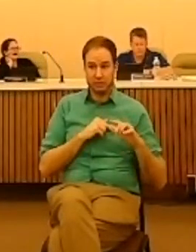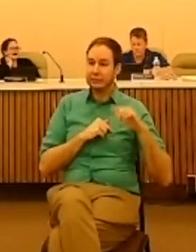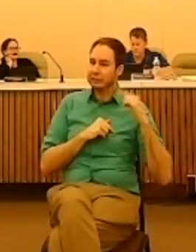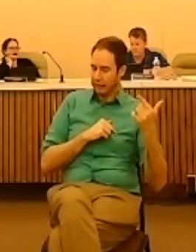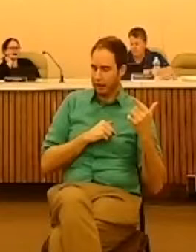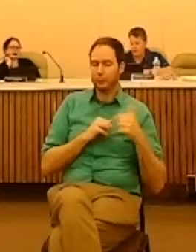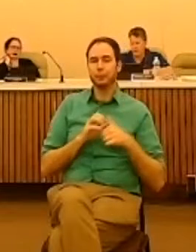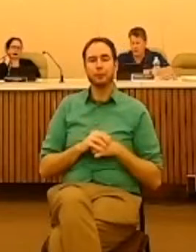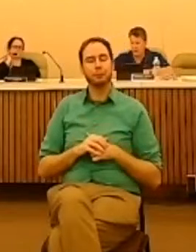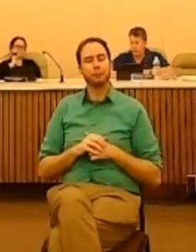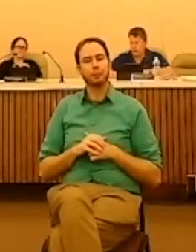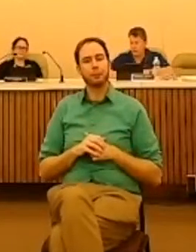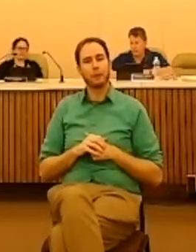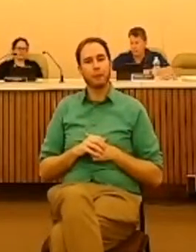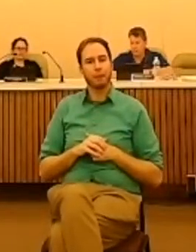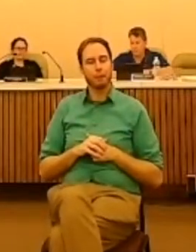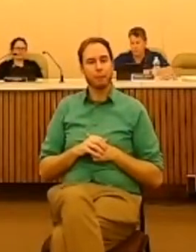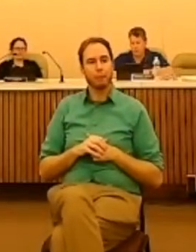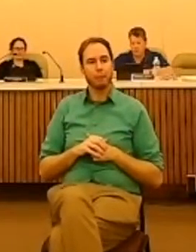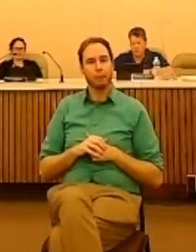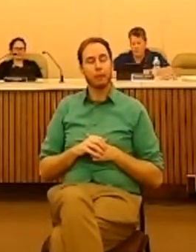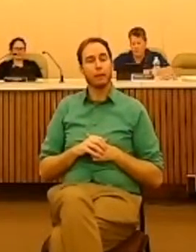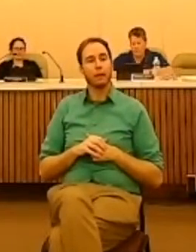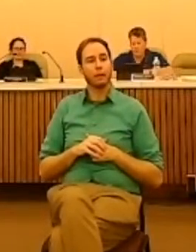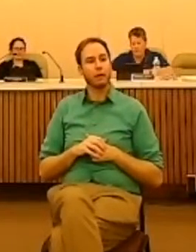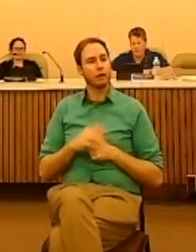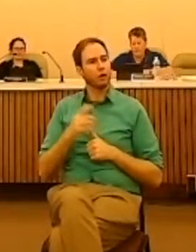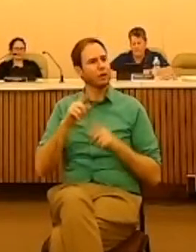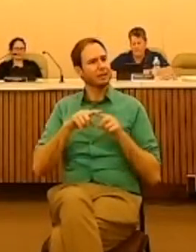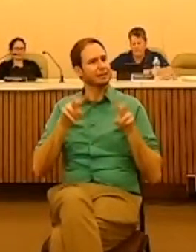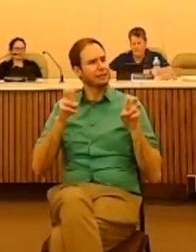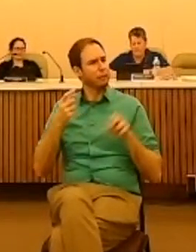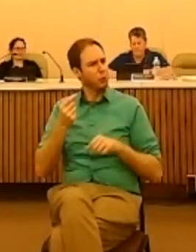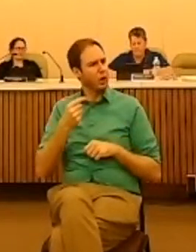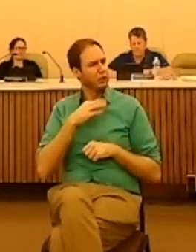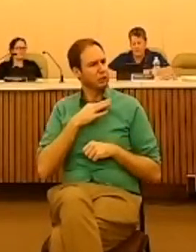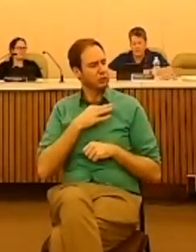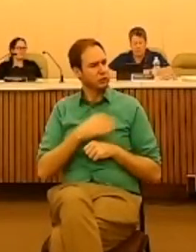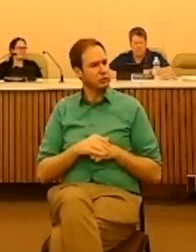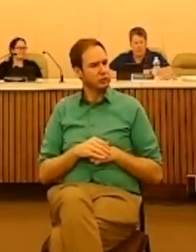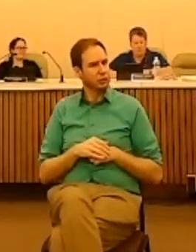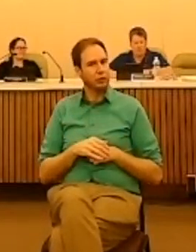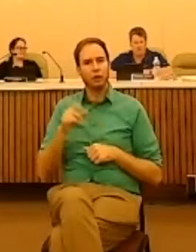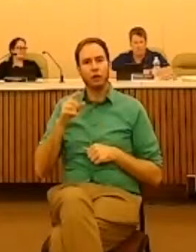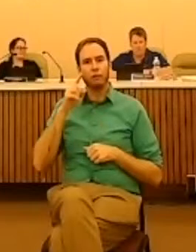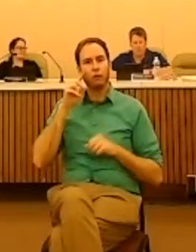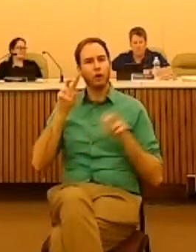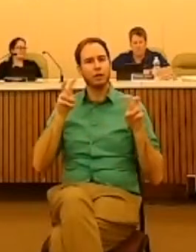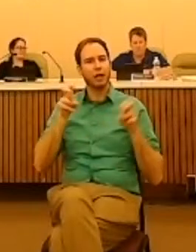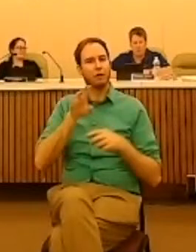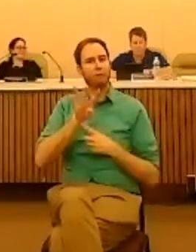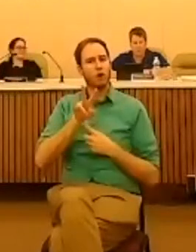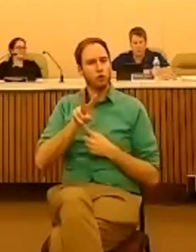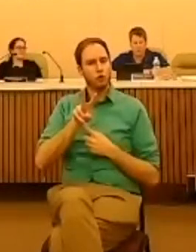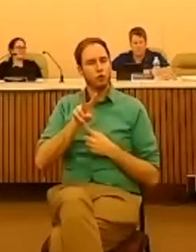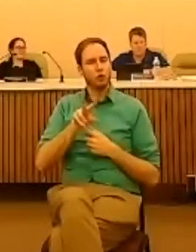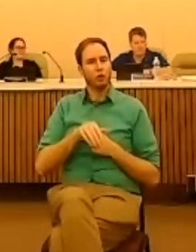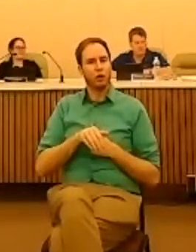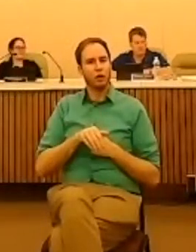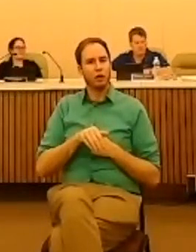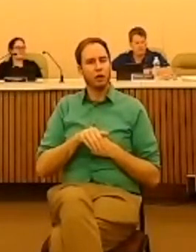And could we get the topic of that executive session? It's that Title 42 or